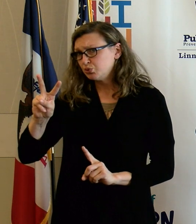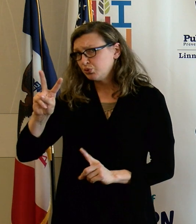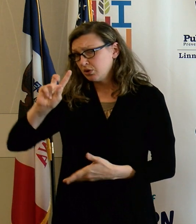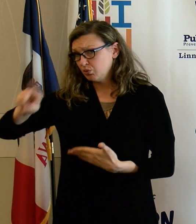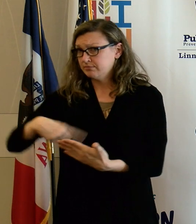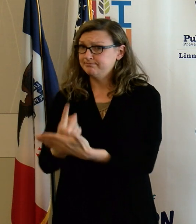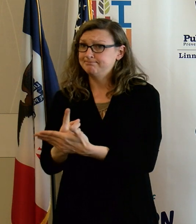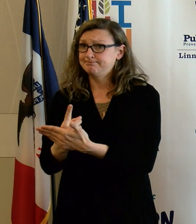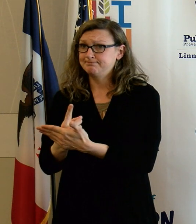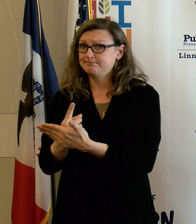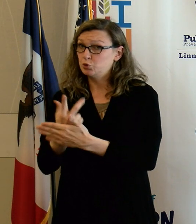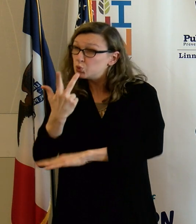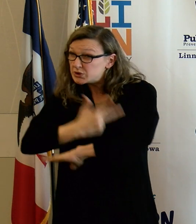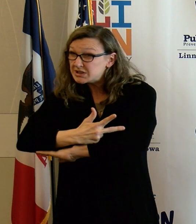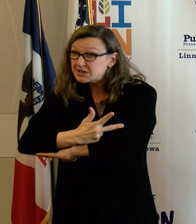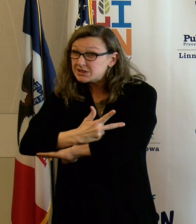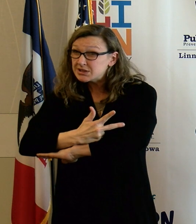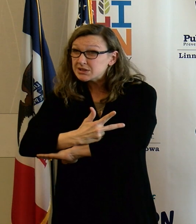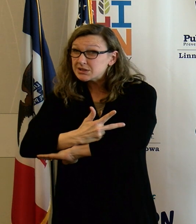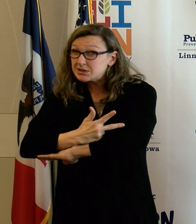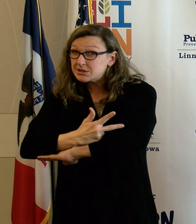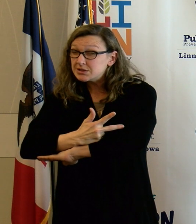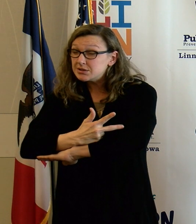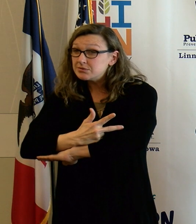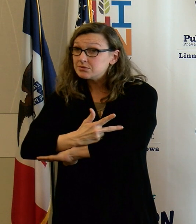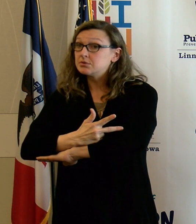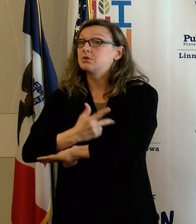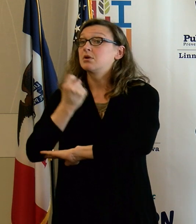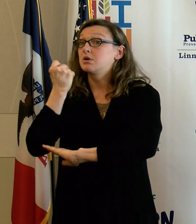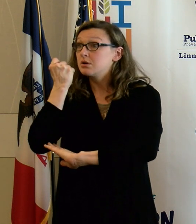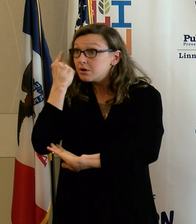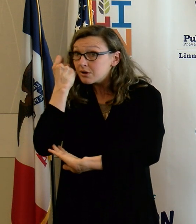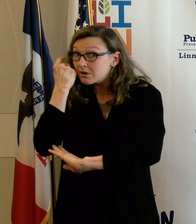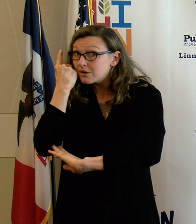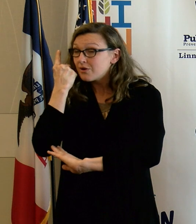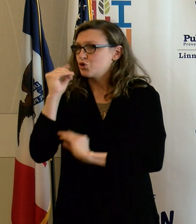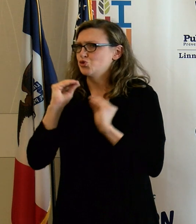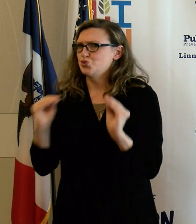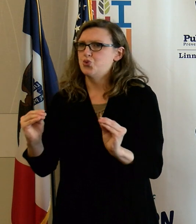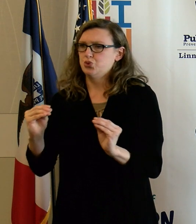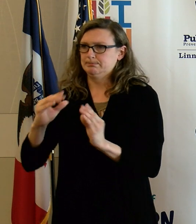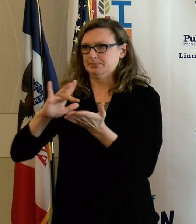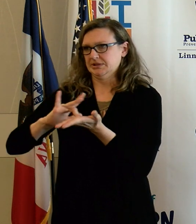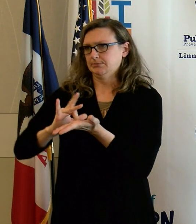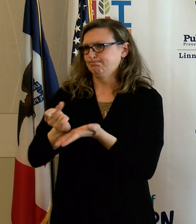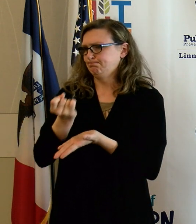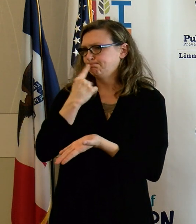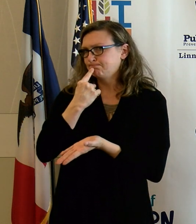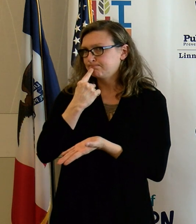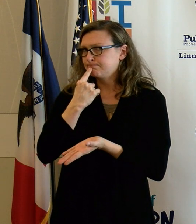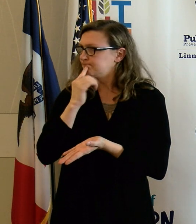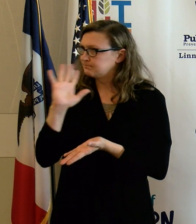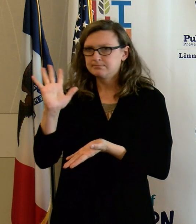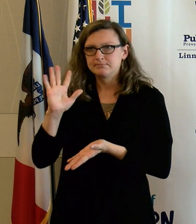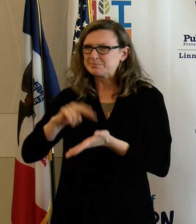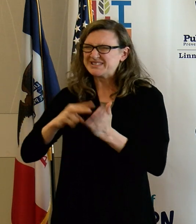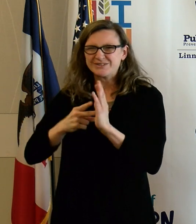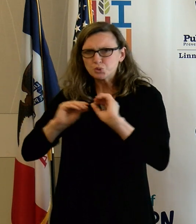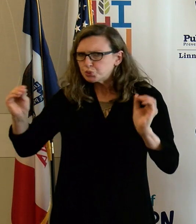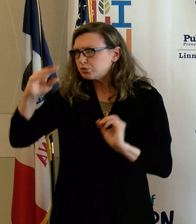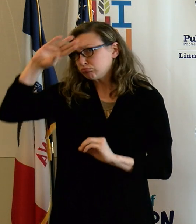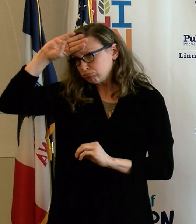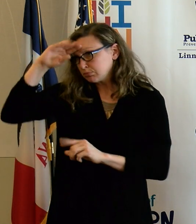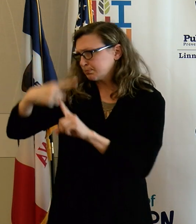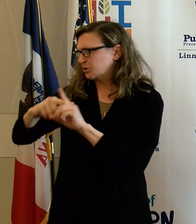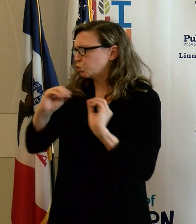That's a full 3 days, and that's without the use of fever-reducing medications.